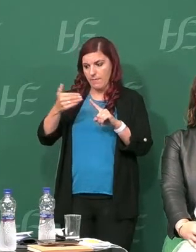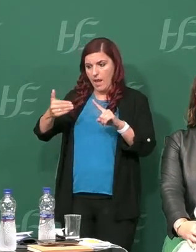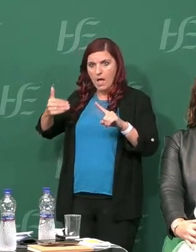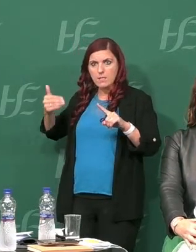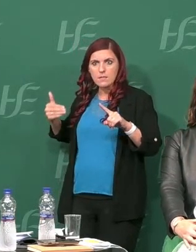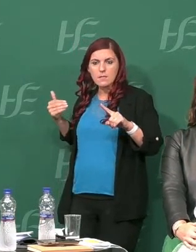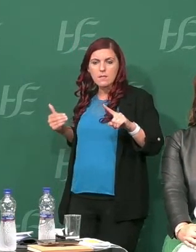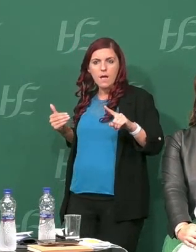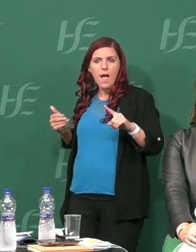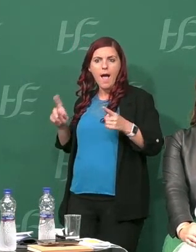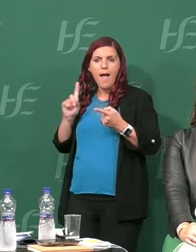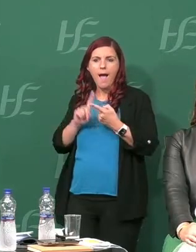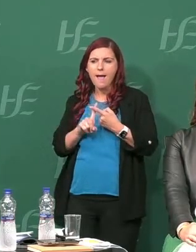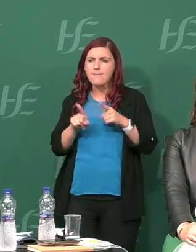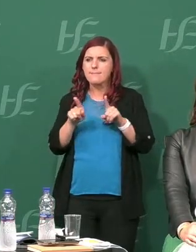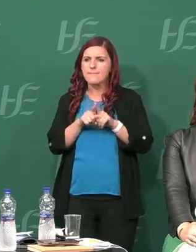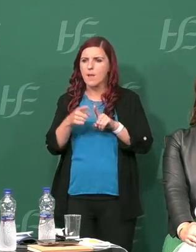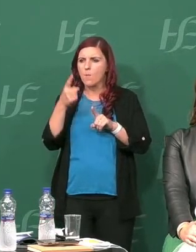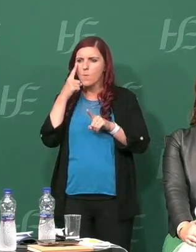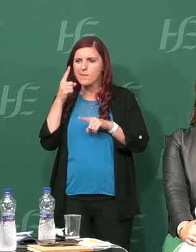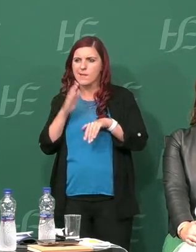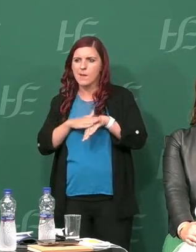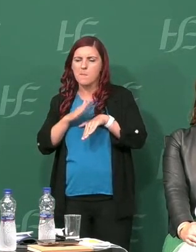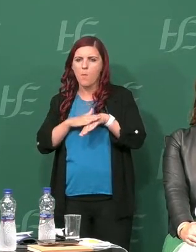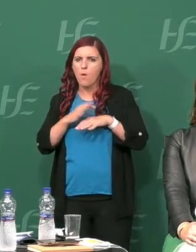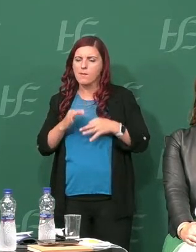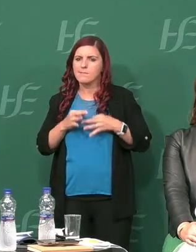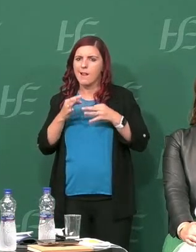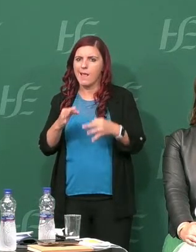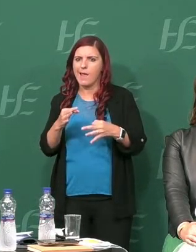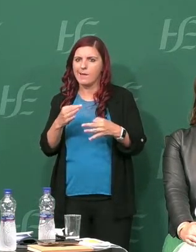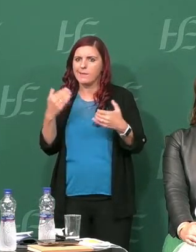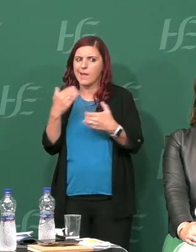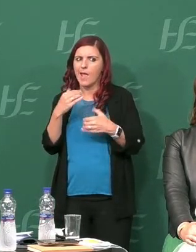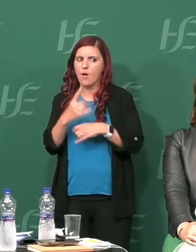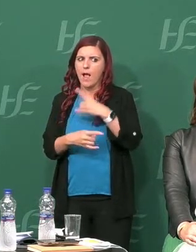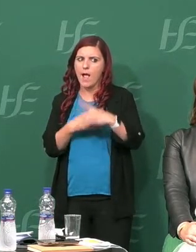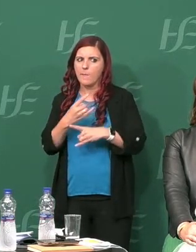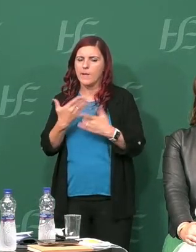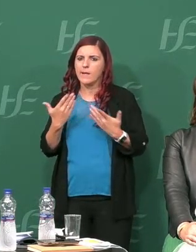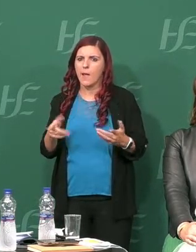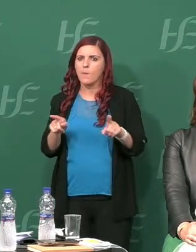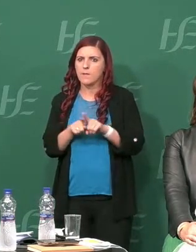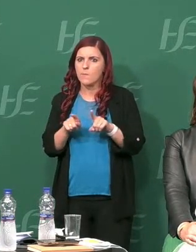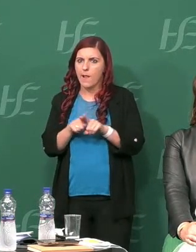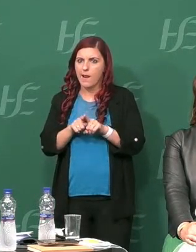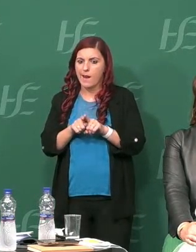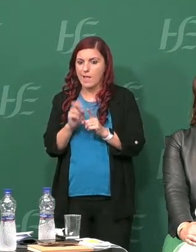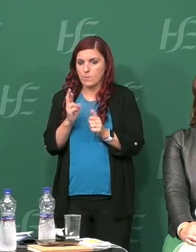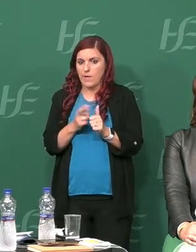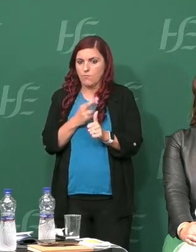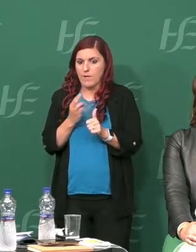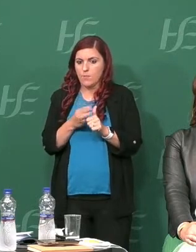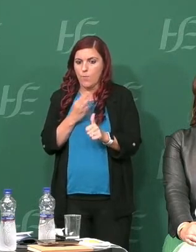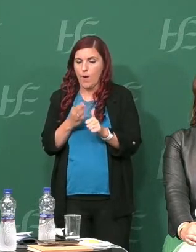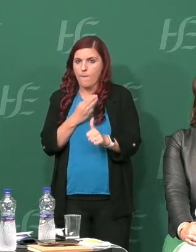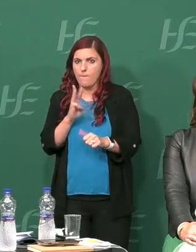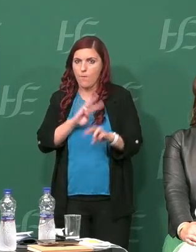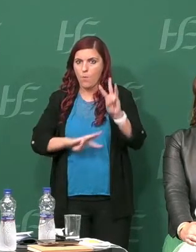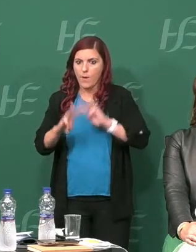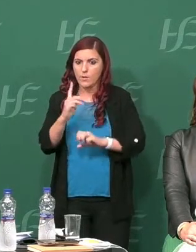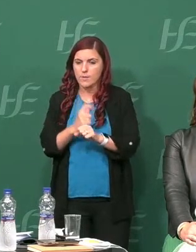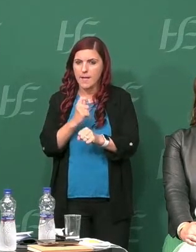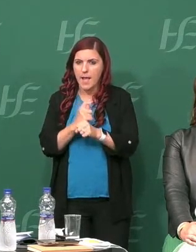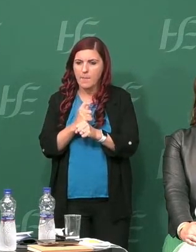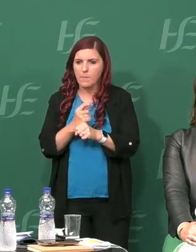cyber attack, seeing high levels of delayed care coming through. And as we head into winter, high levels of frailty